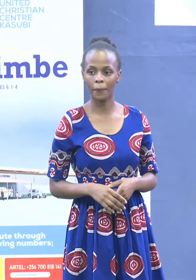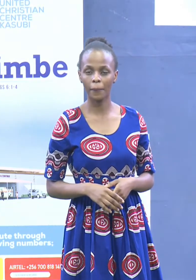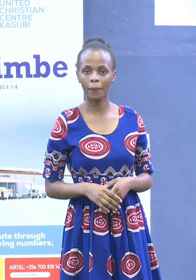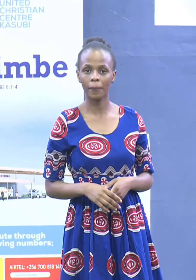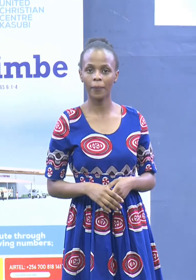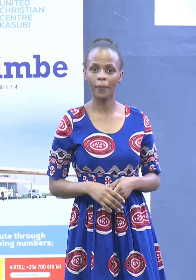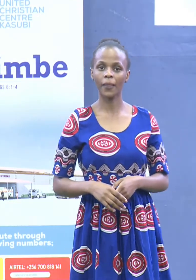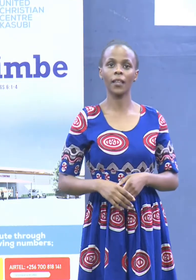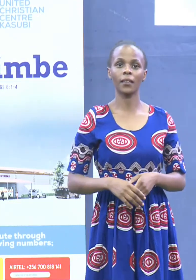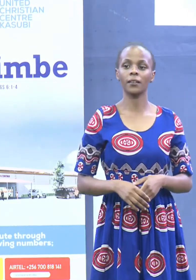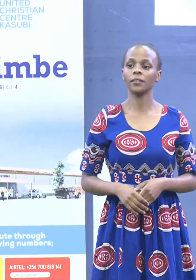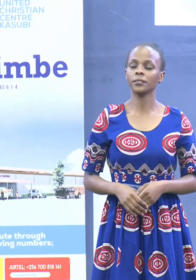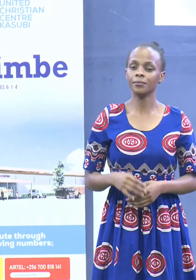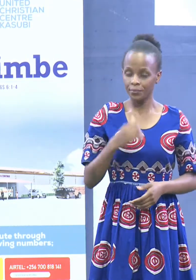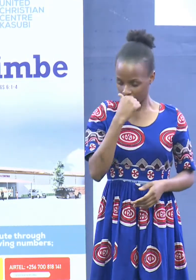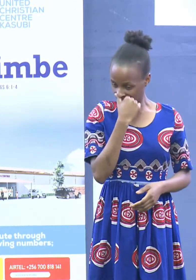Kanko zese yoruganda.